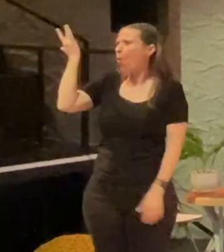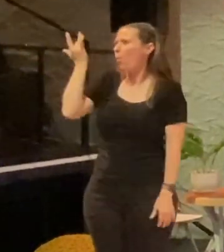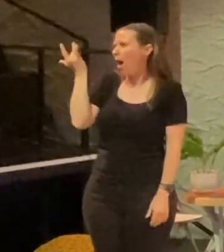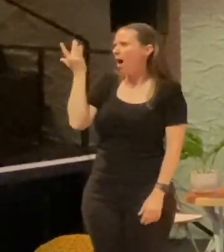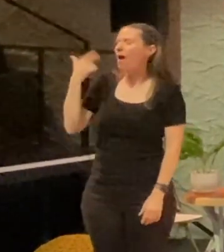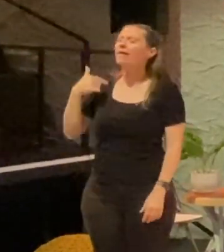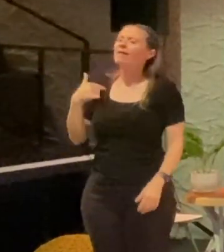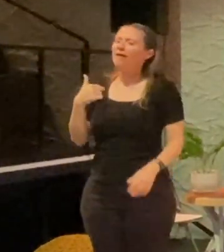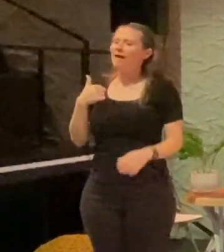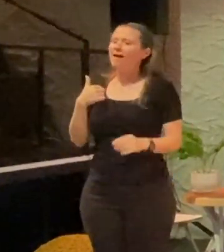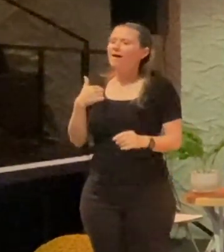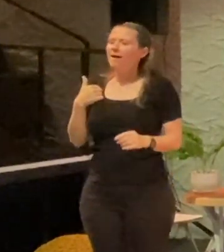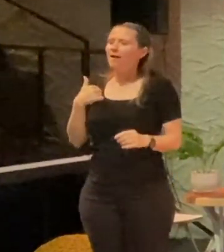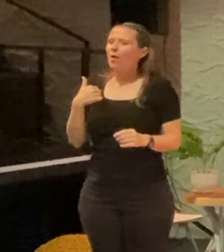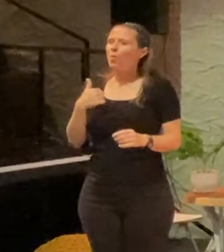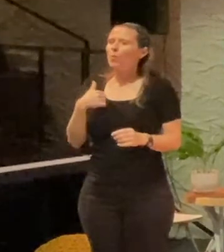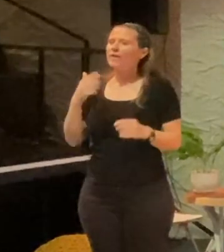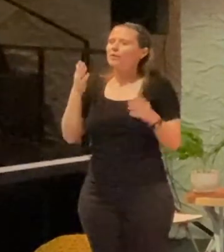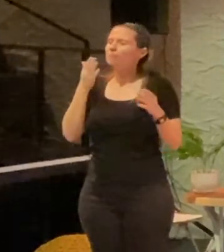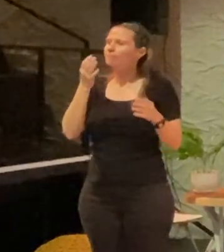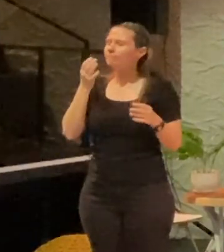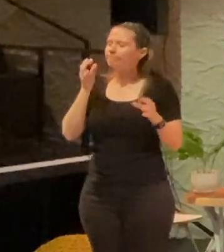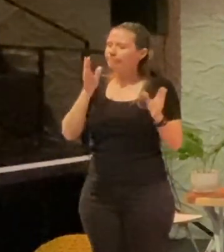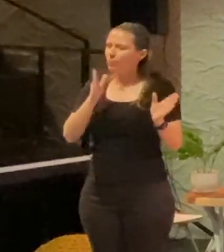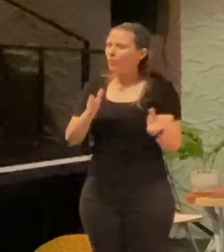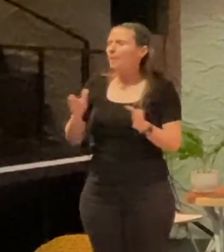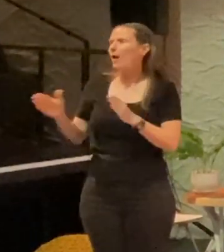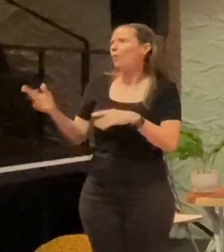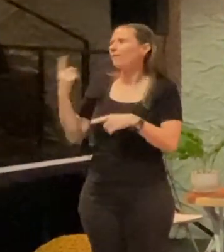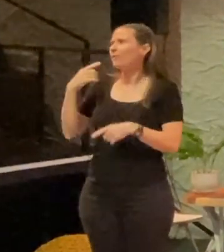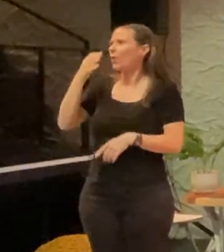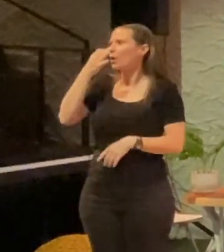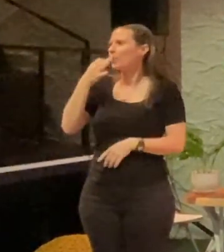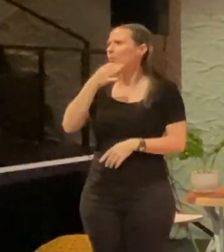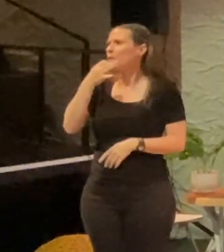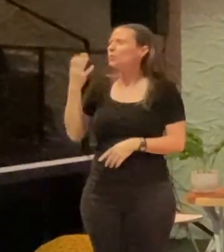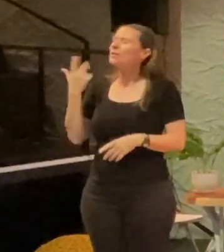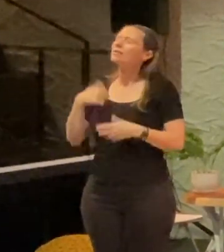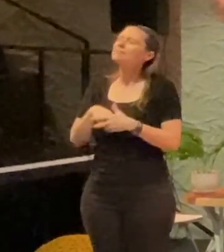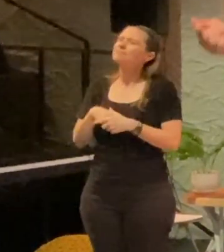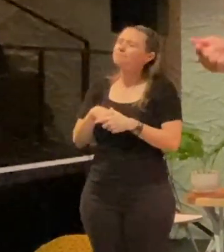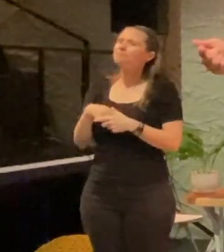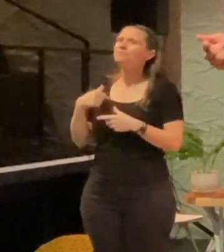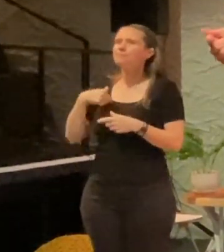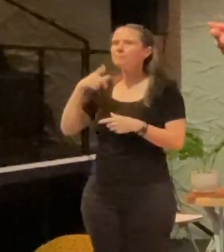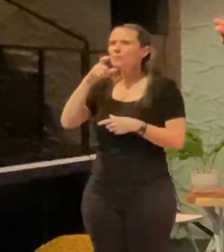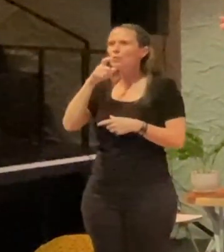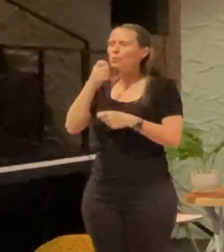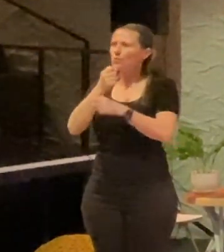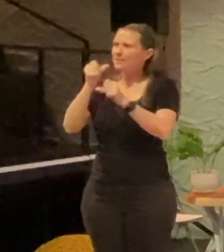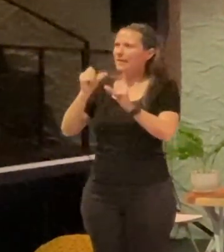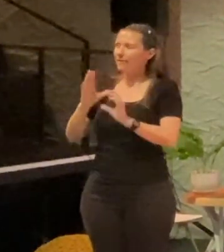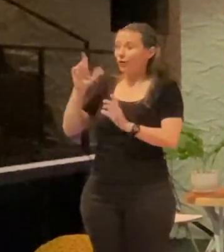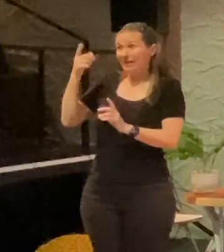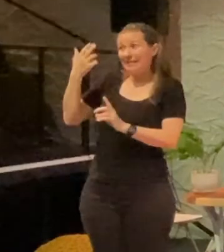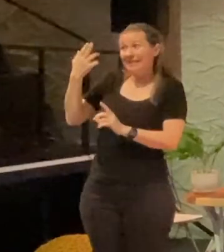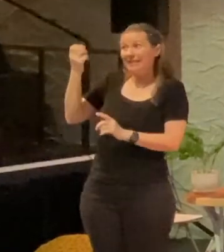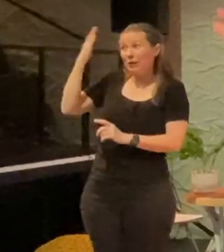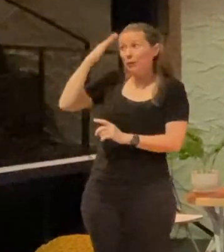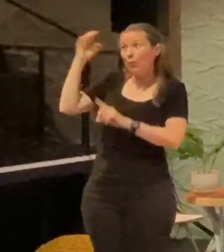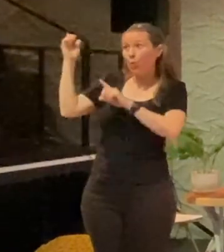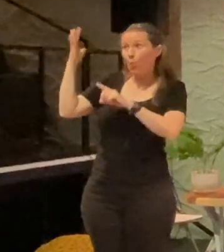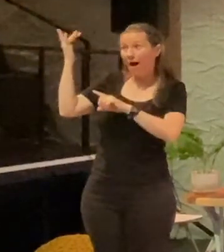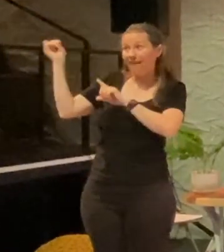Ultimately, we follow a Savior as we prepare for communion. We follow a Savior who knew why He came. He knew what He